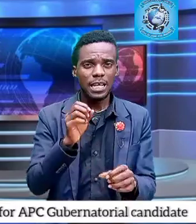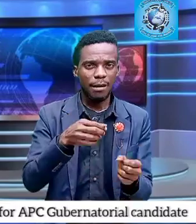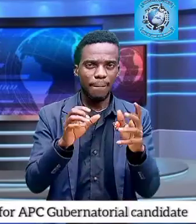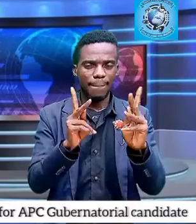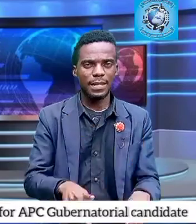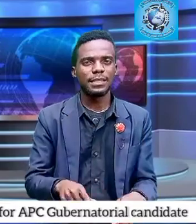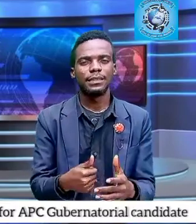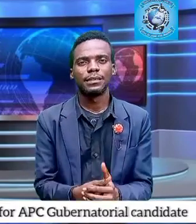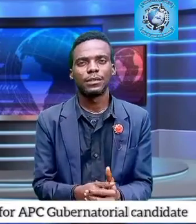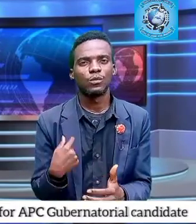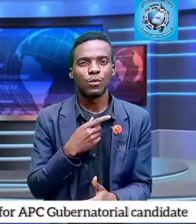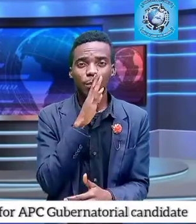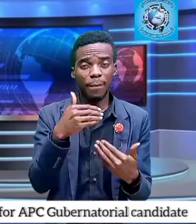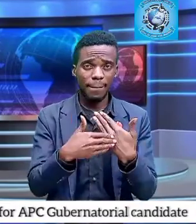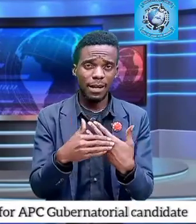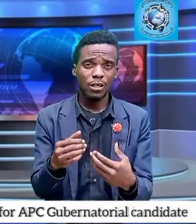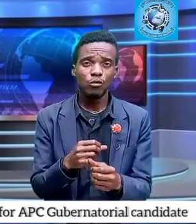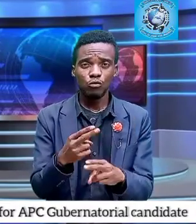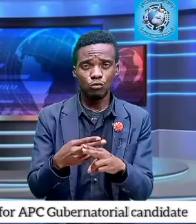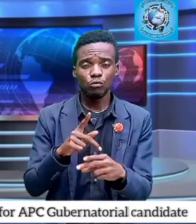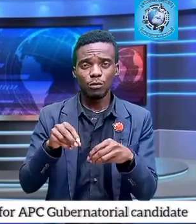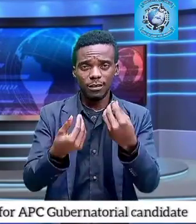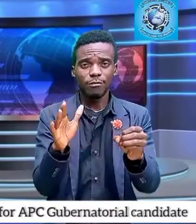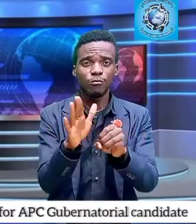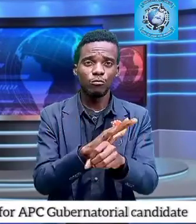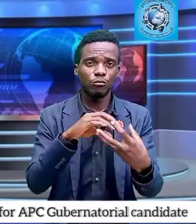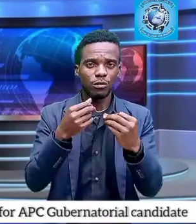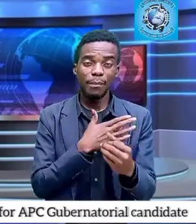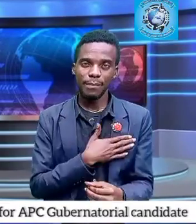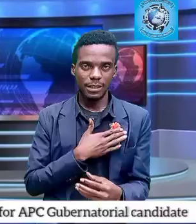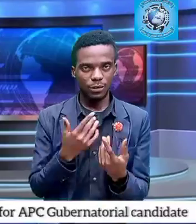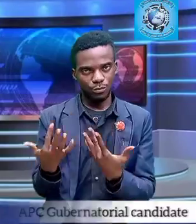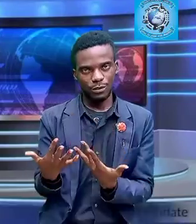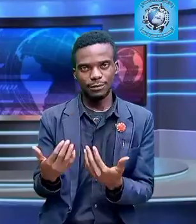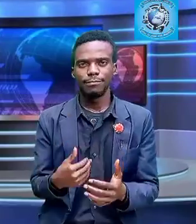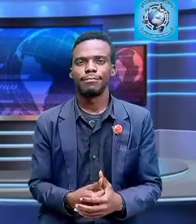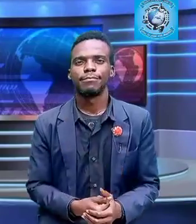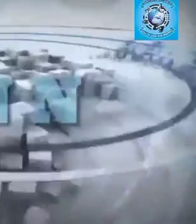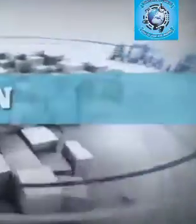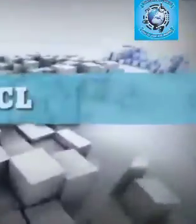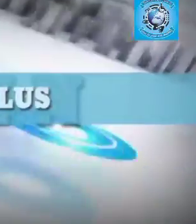candidate. We'll be back in a jiffy to give you the major stories. Please stay tuned.